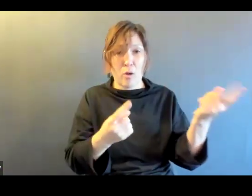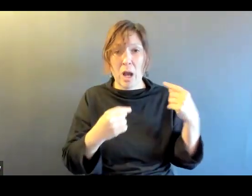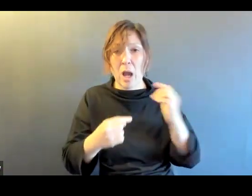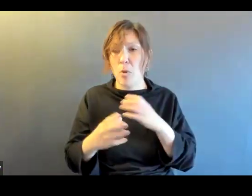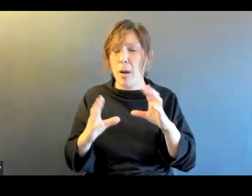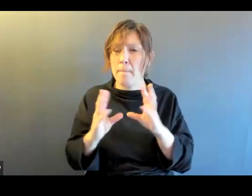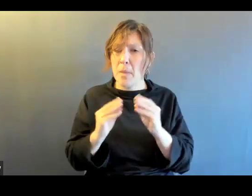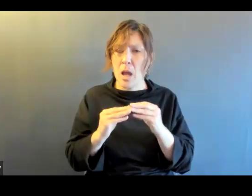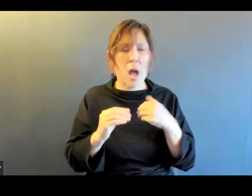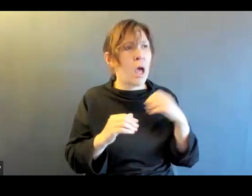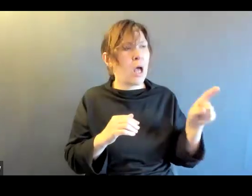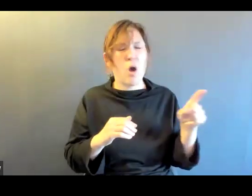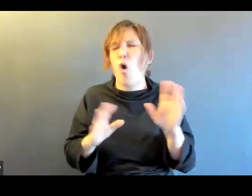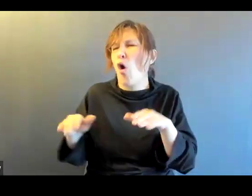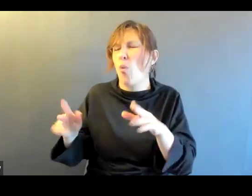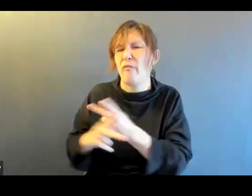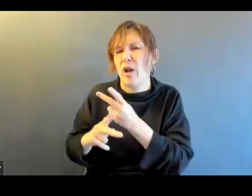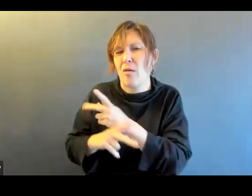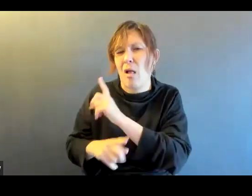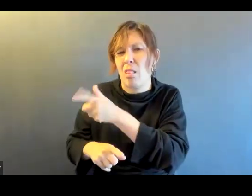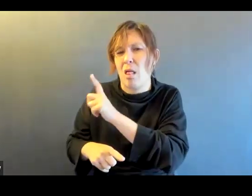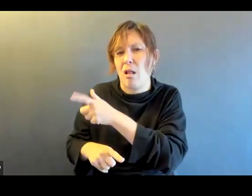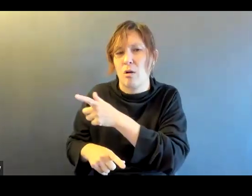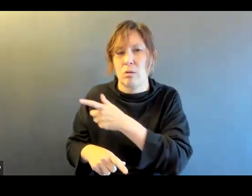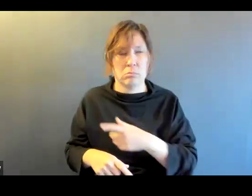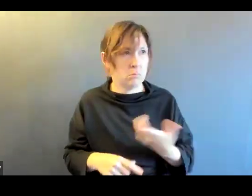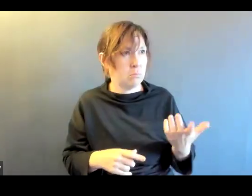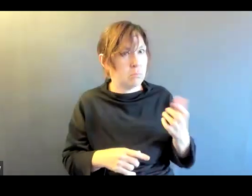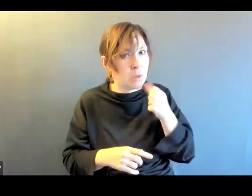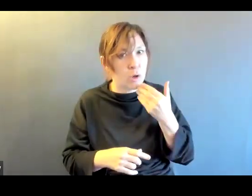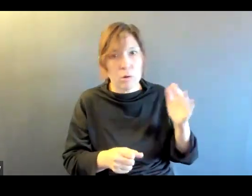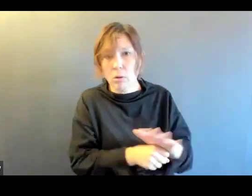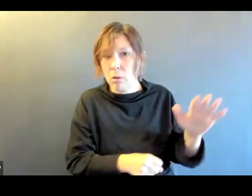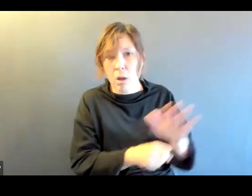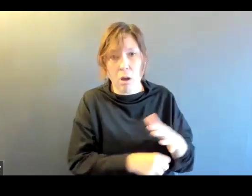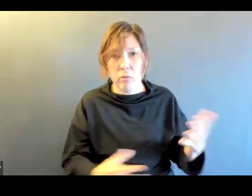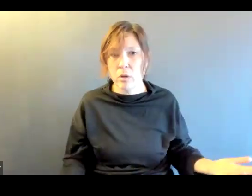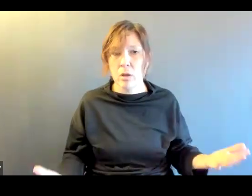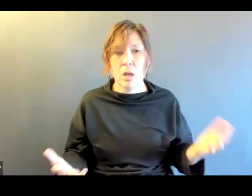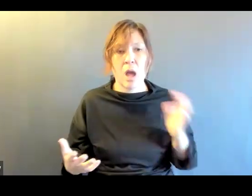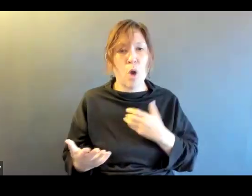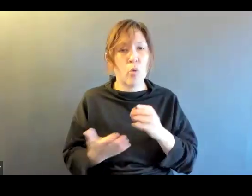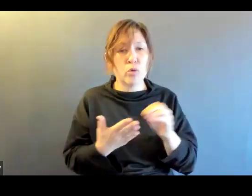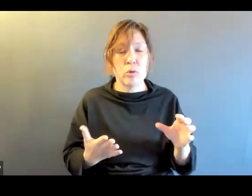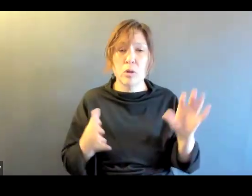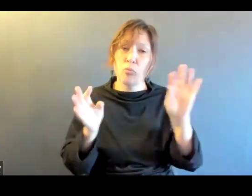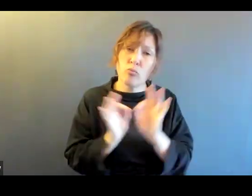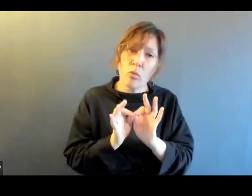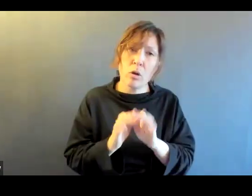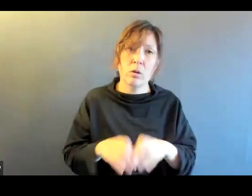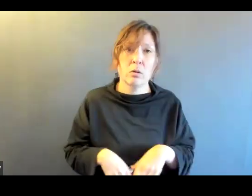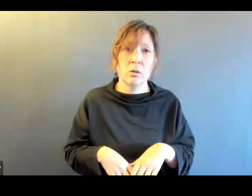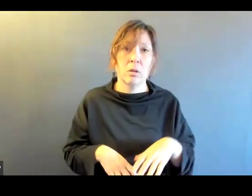said, we'll figure it out. That's not good enough for us. Our students matter. Their